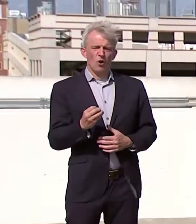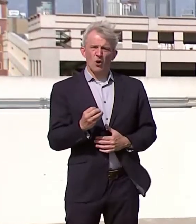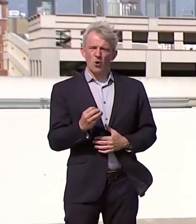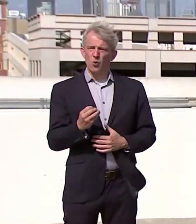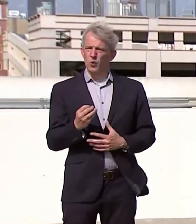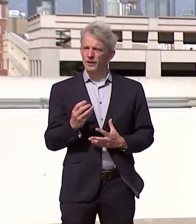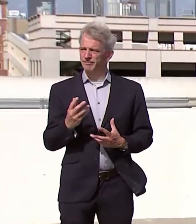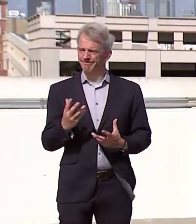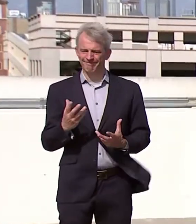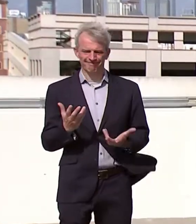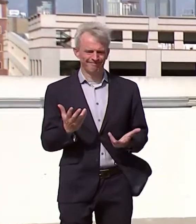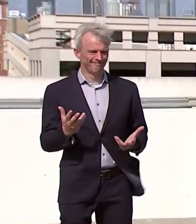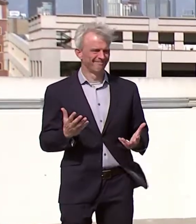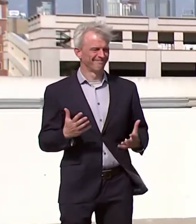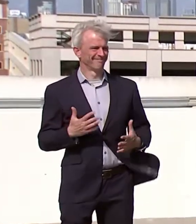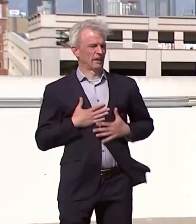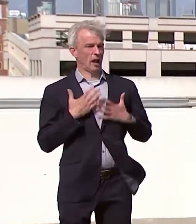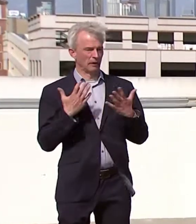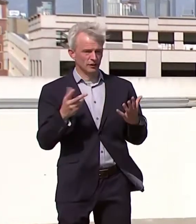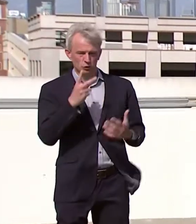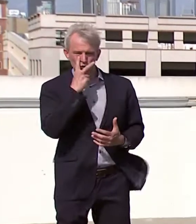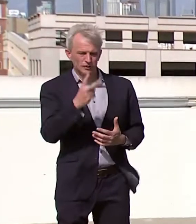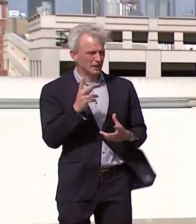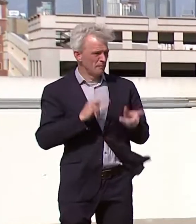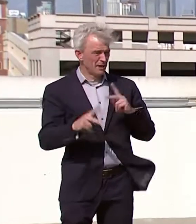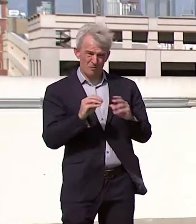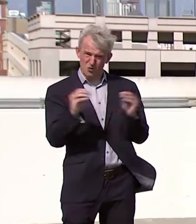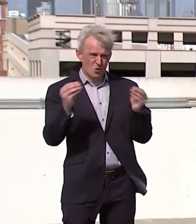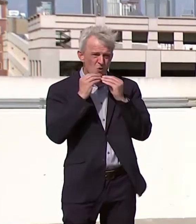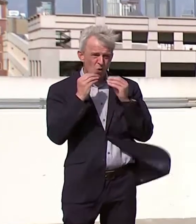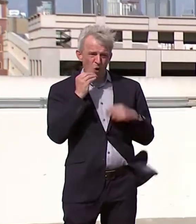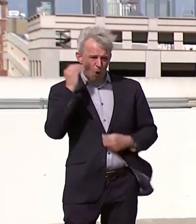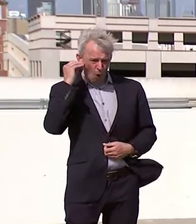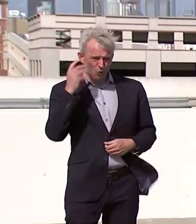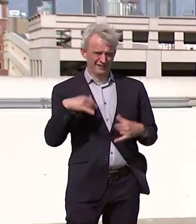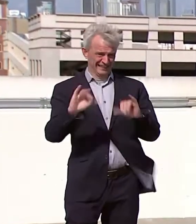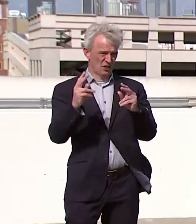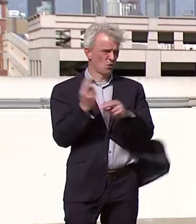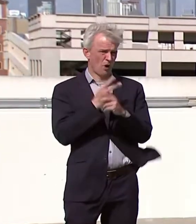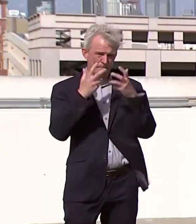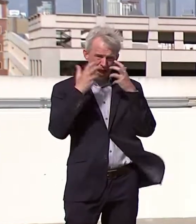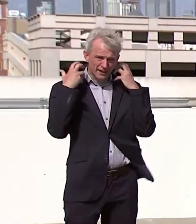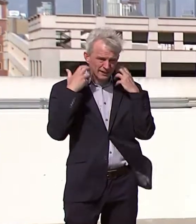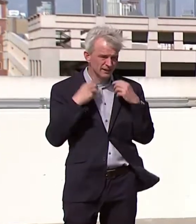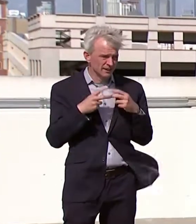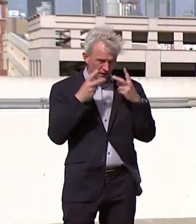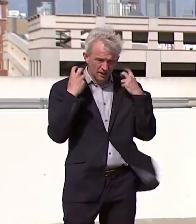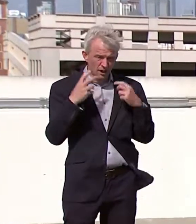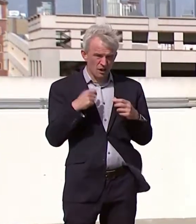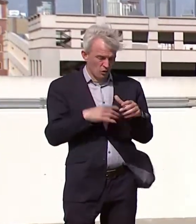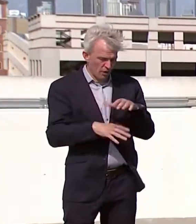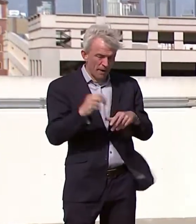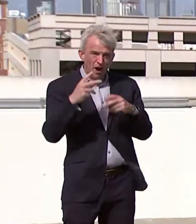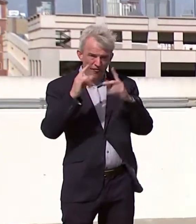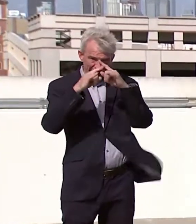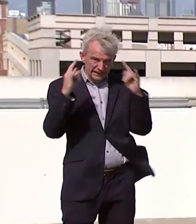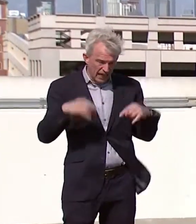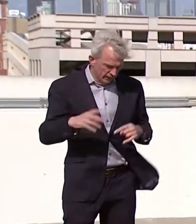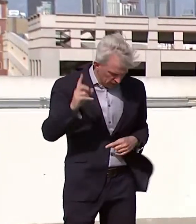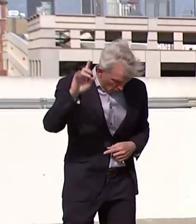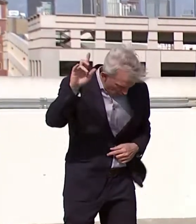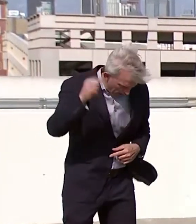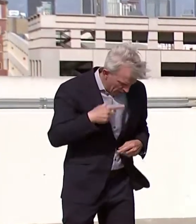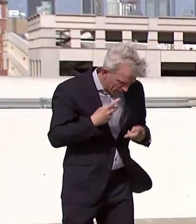of the homeless wearing masks. And even before they came out of their tents, they would say, hold on, let me put on my mask.